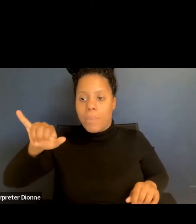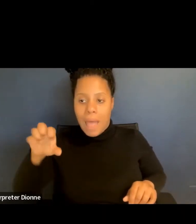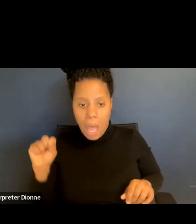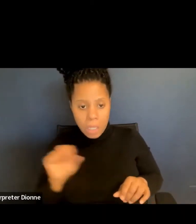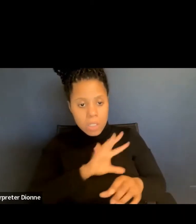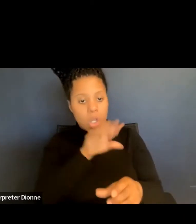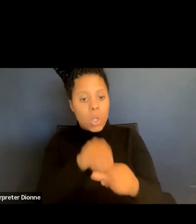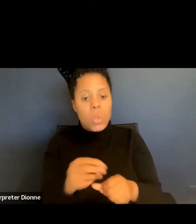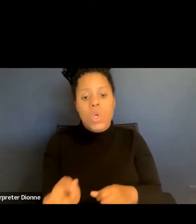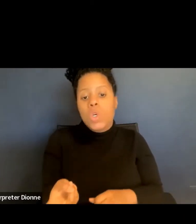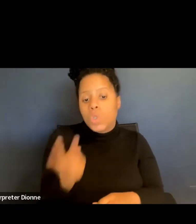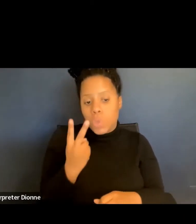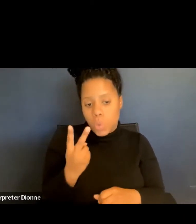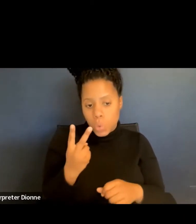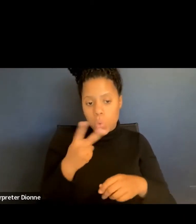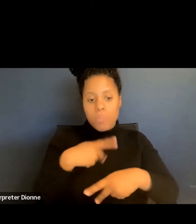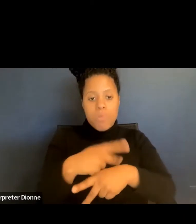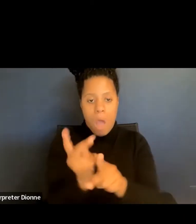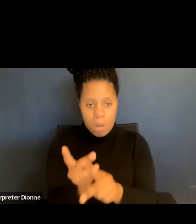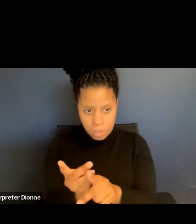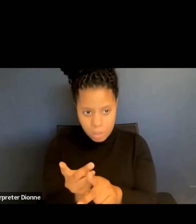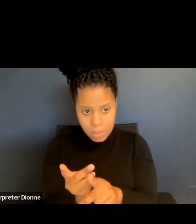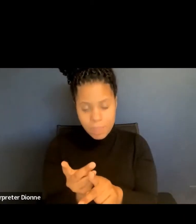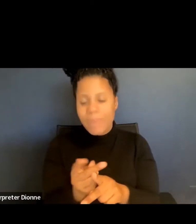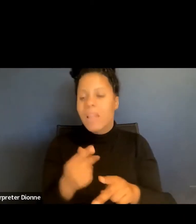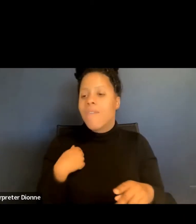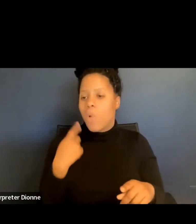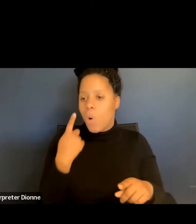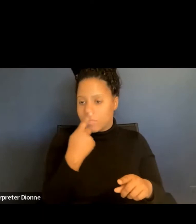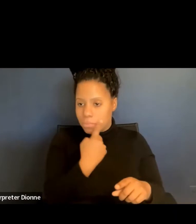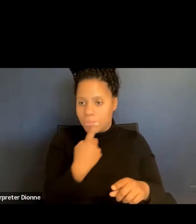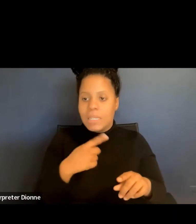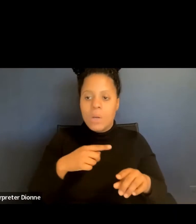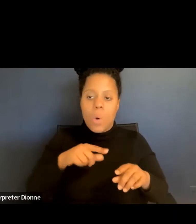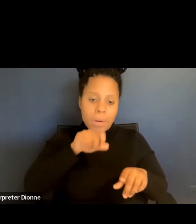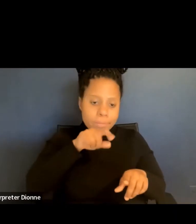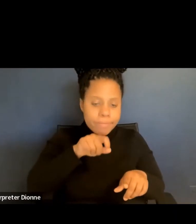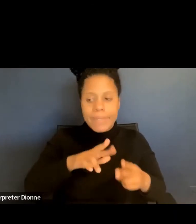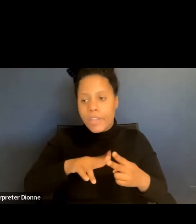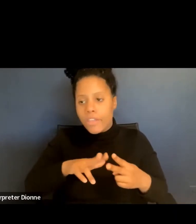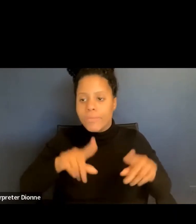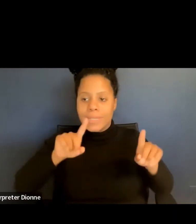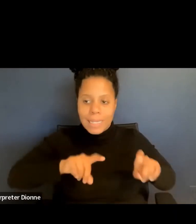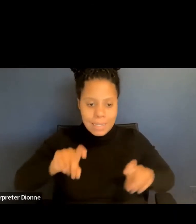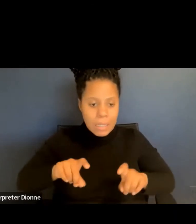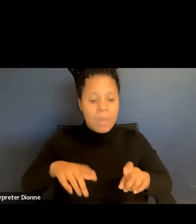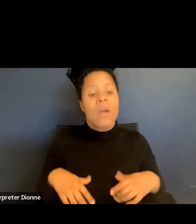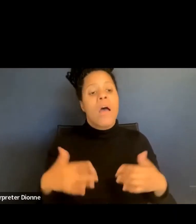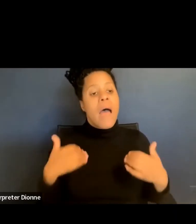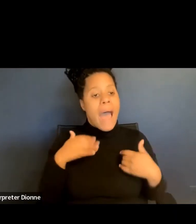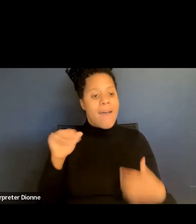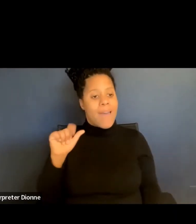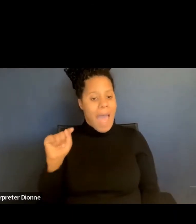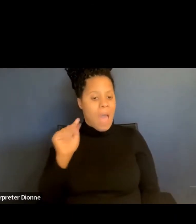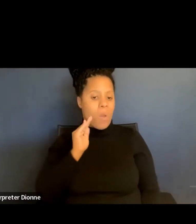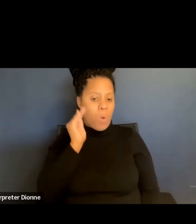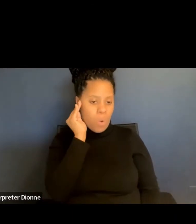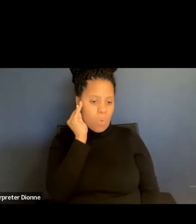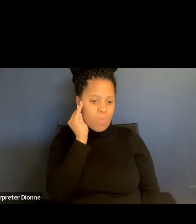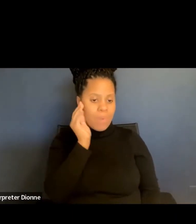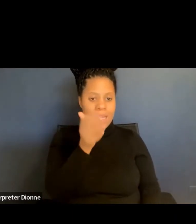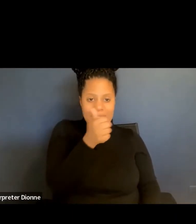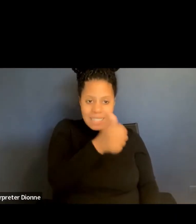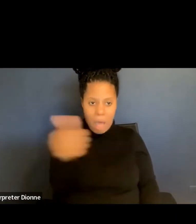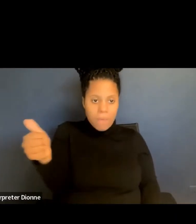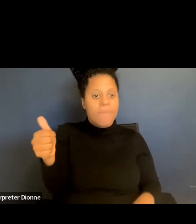products, excuse me, two products. The first are at-home self-test kits